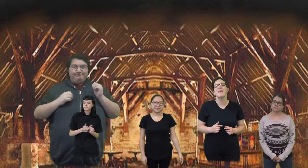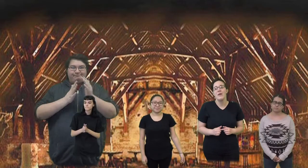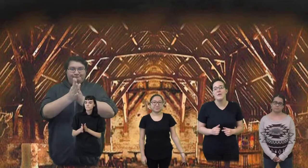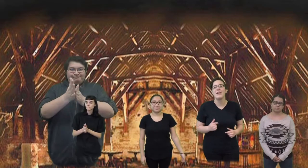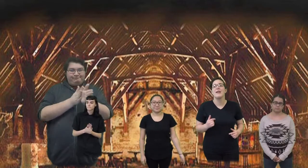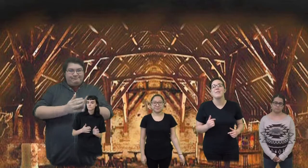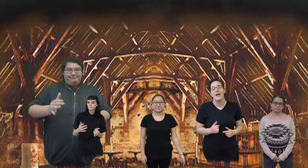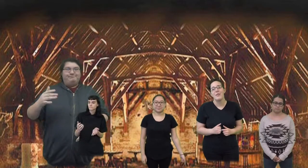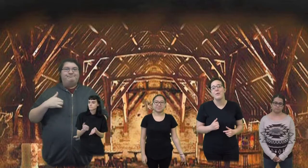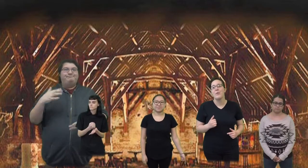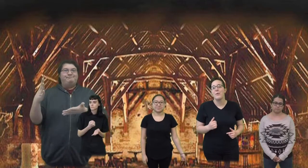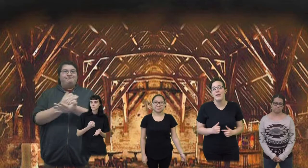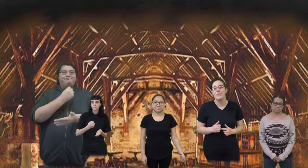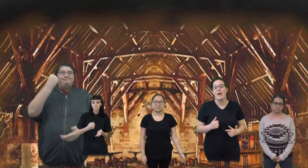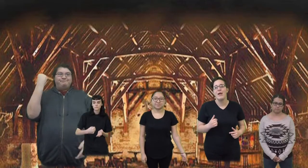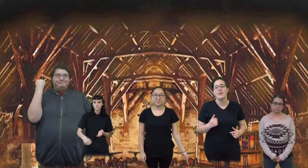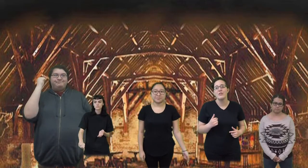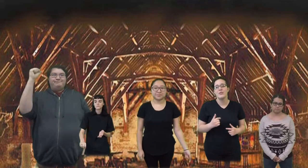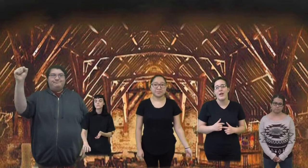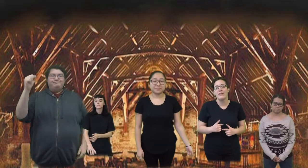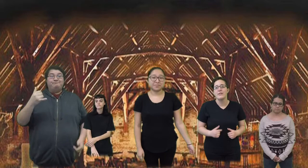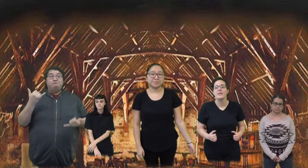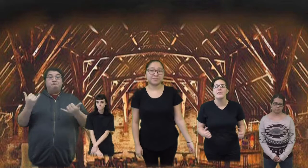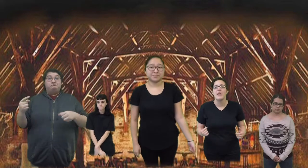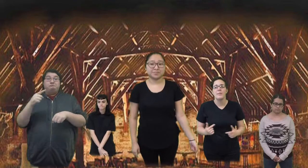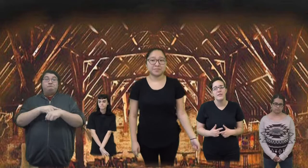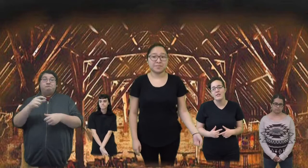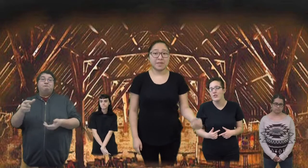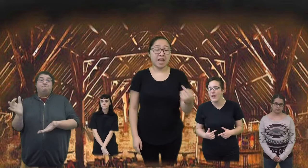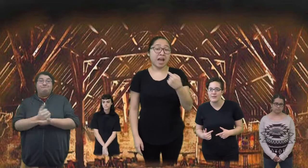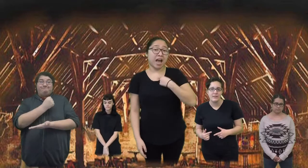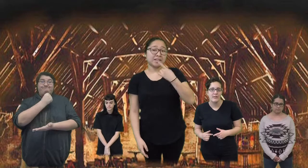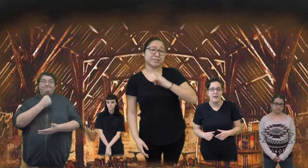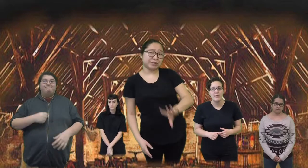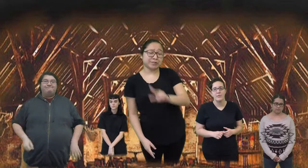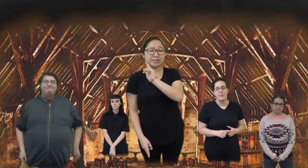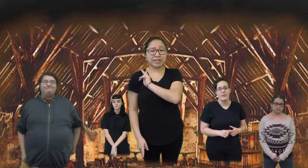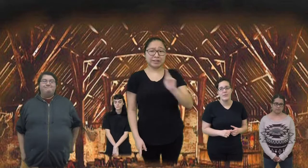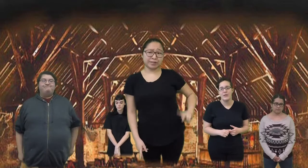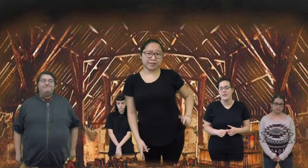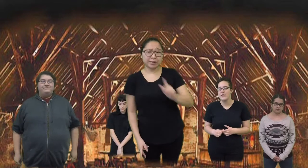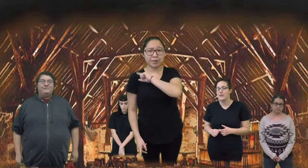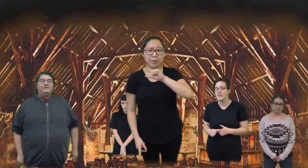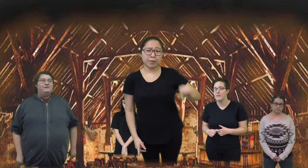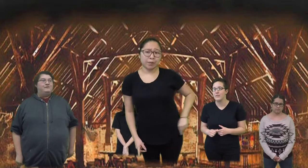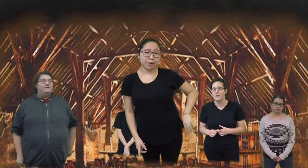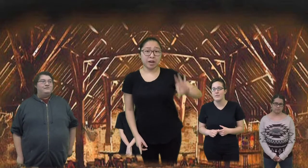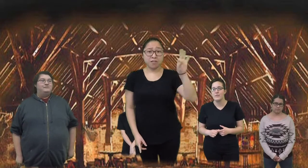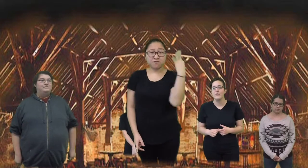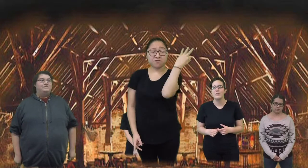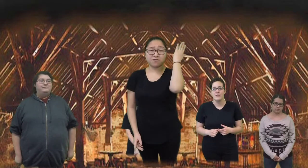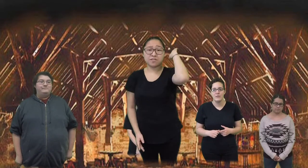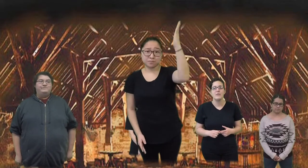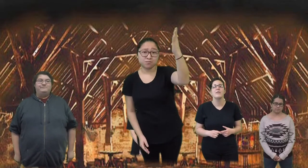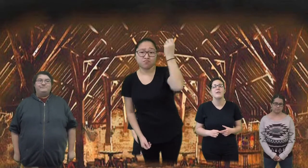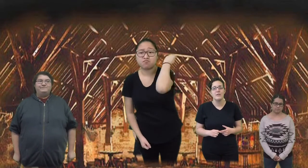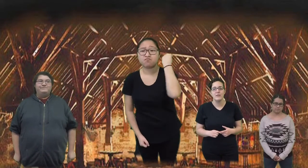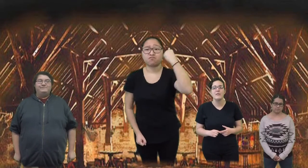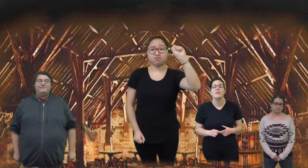hungry And I'm not throwing away my shot, it's time to take a shot I dream of life without a monarchy, the unrest in France will lead to